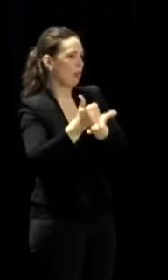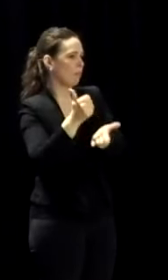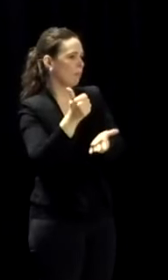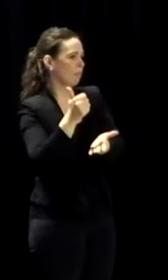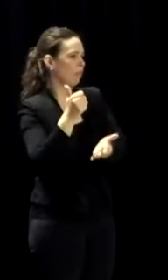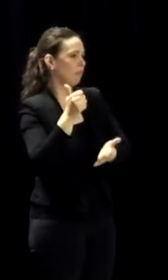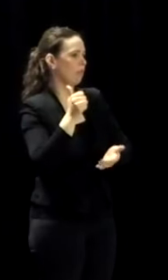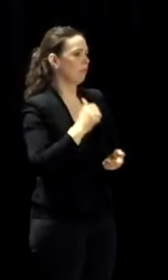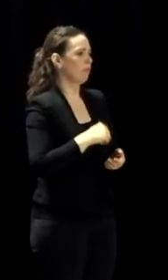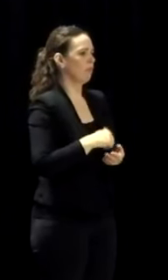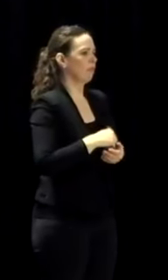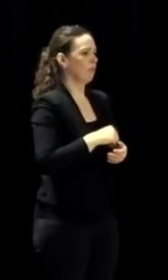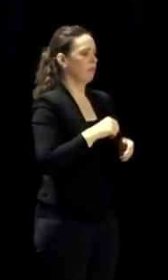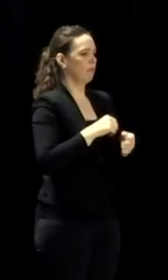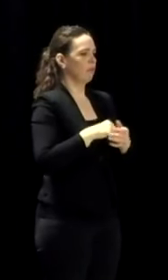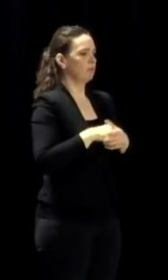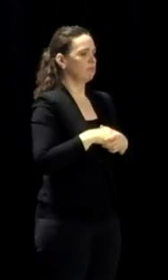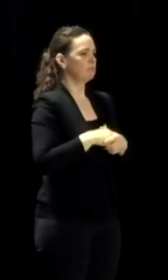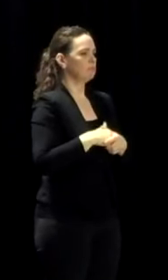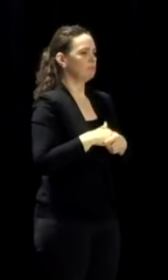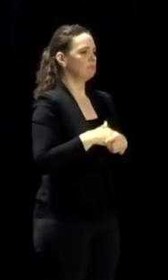about testing at our triage testing site,